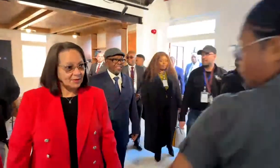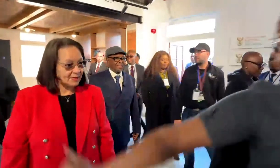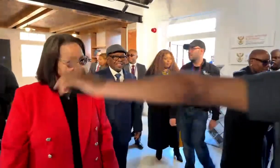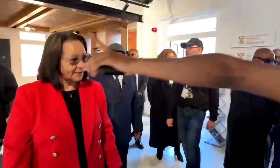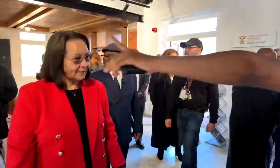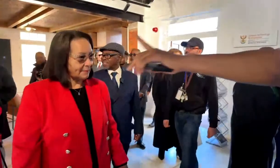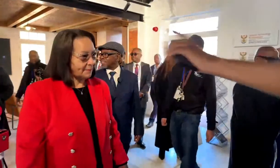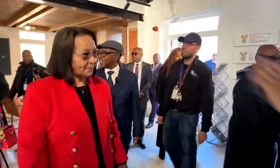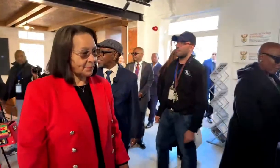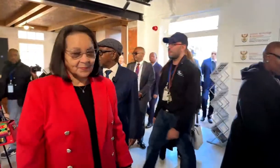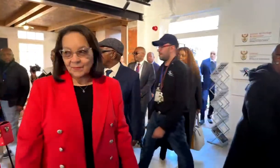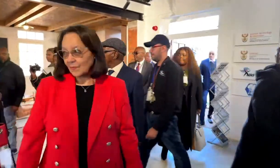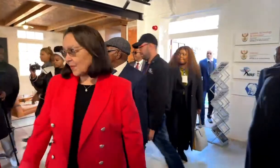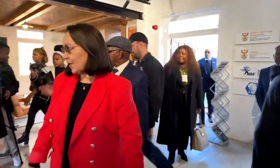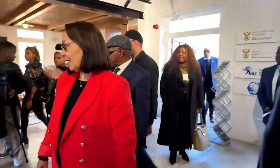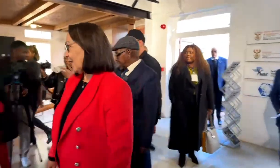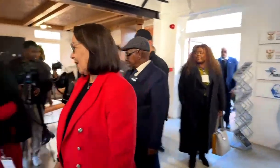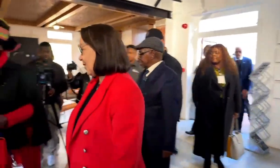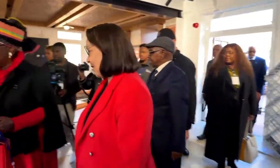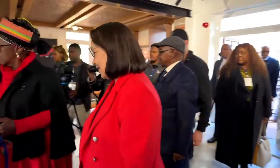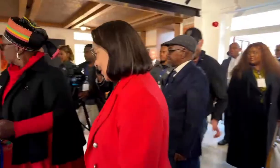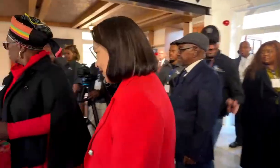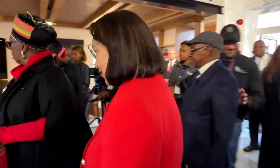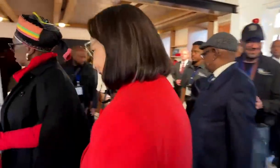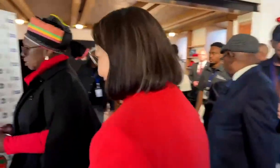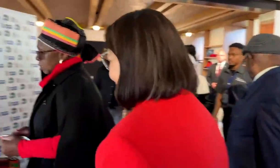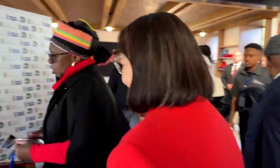Okay, we would like to start on this side.